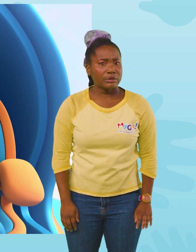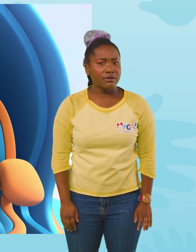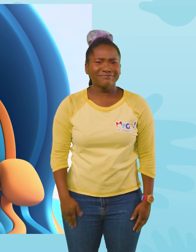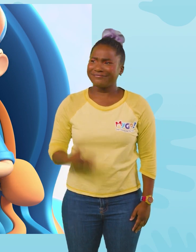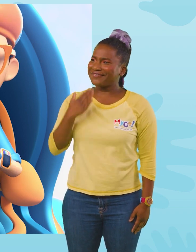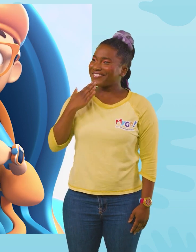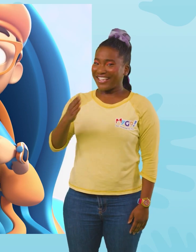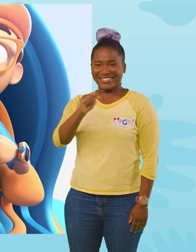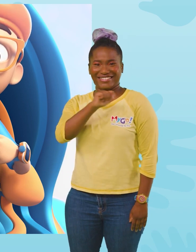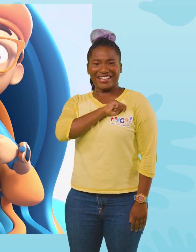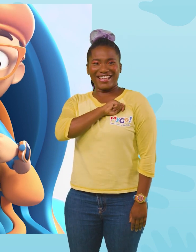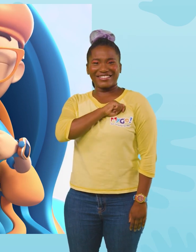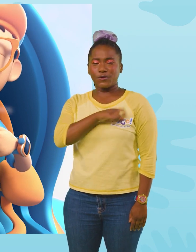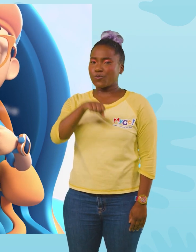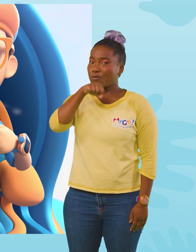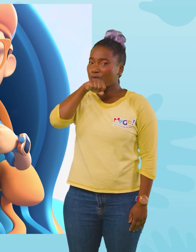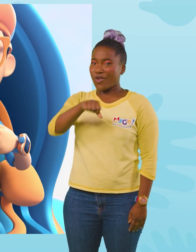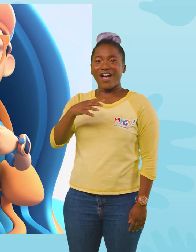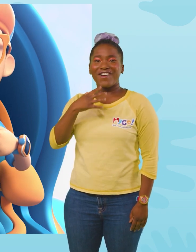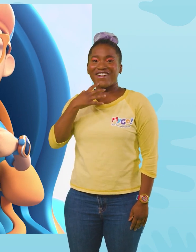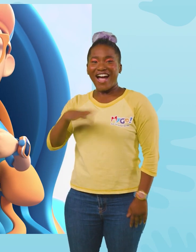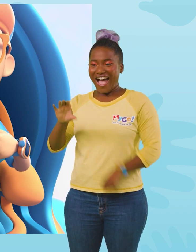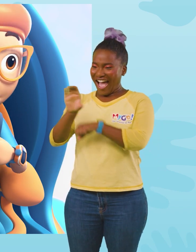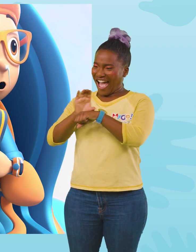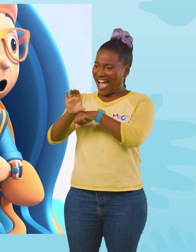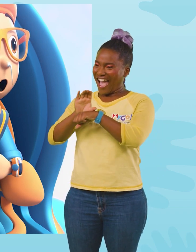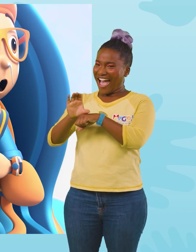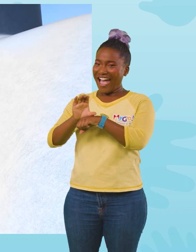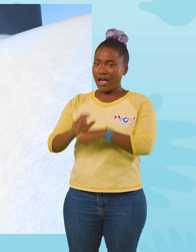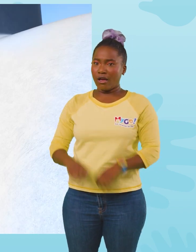Thanks, Tabs. I love hot cocoa.